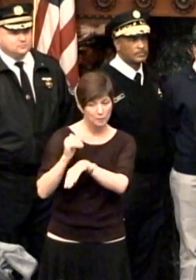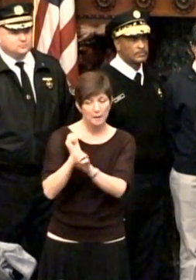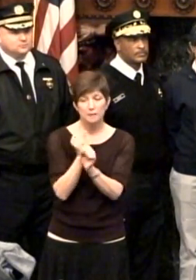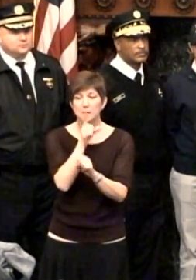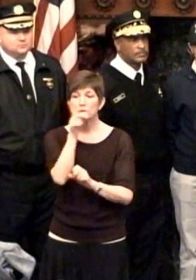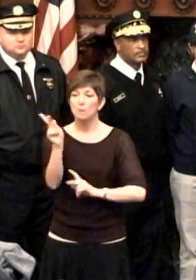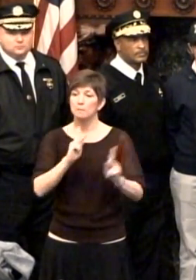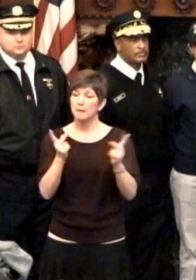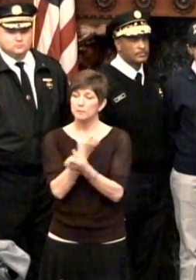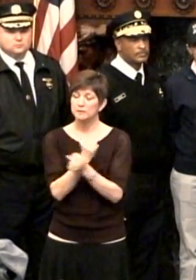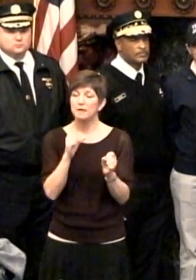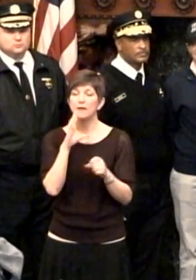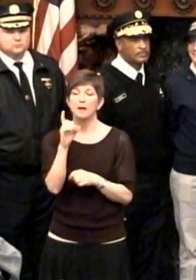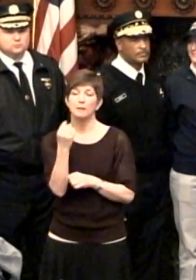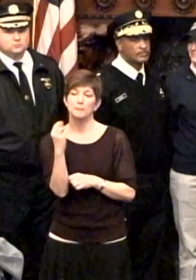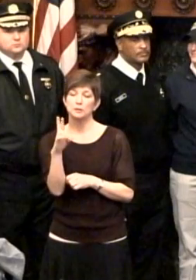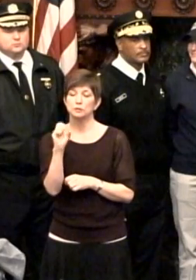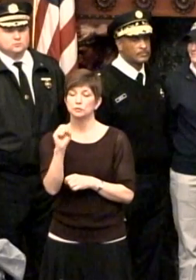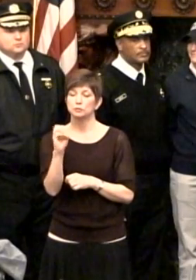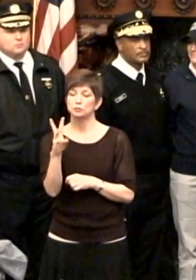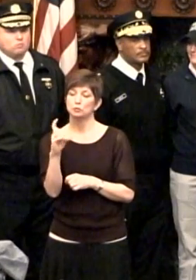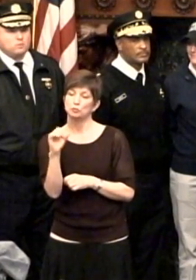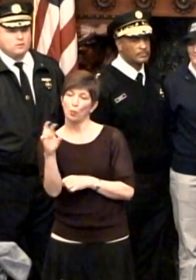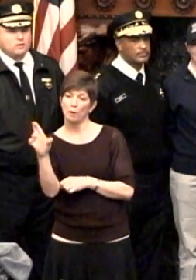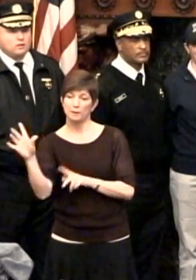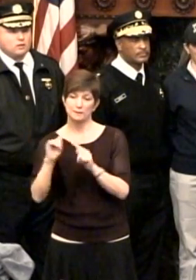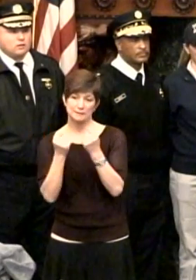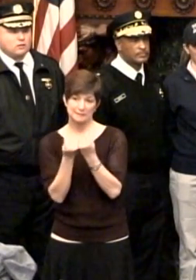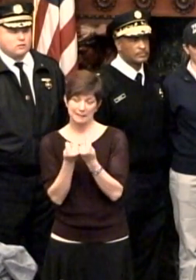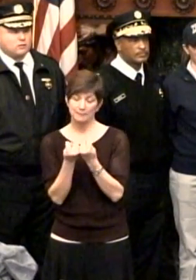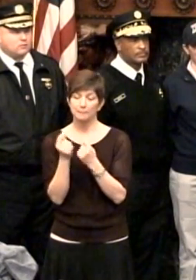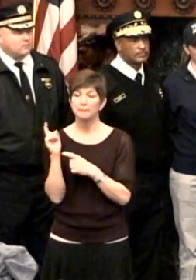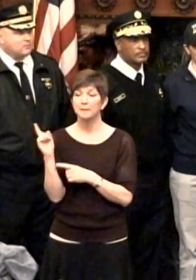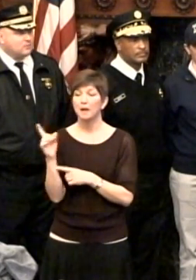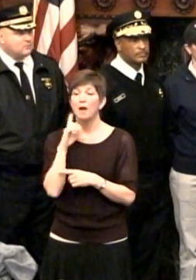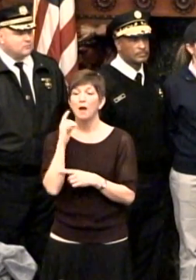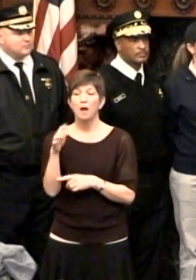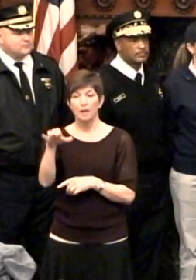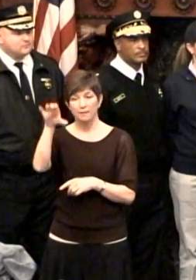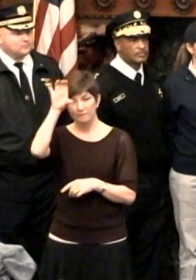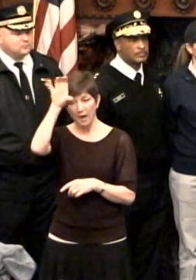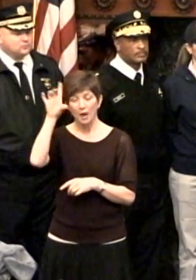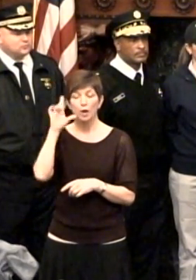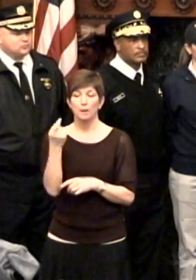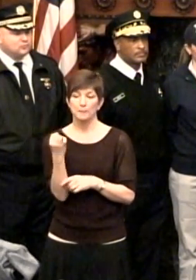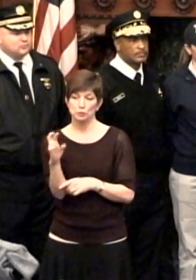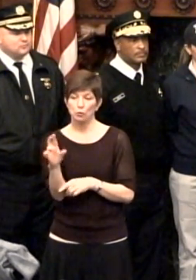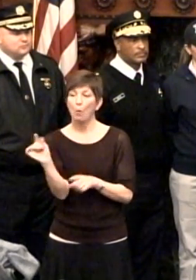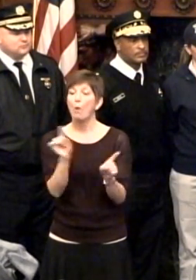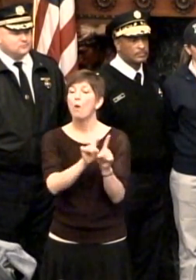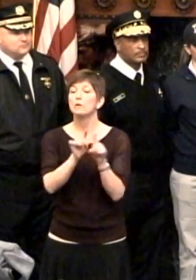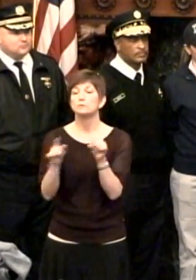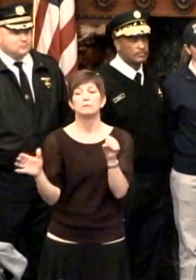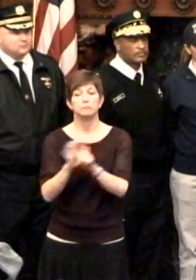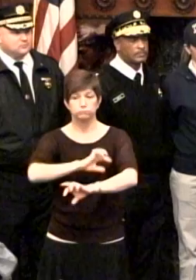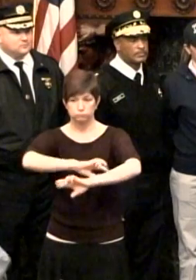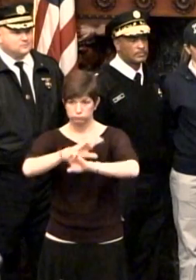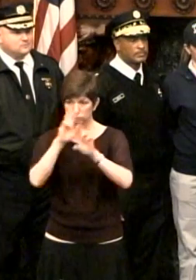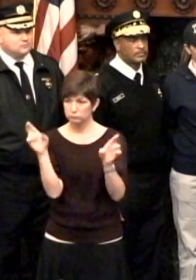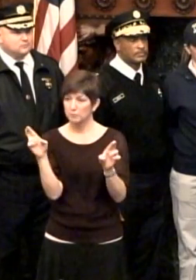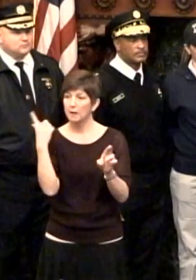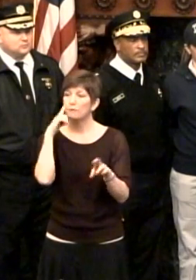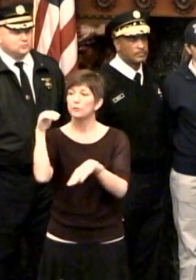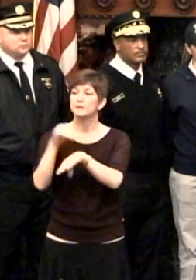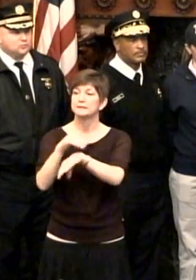want to thank Commissioner Sawyer and his team, Commissioner Sawyer, Fire Commissioner, also fully activated for